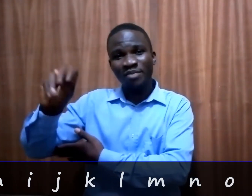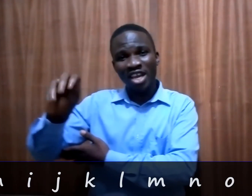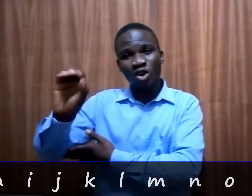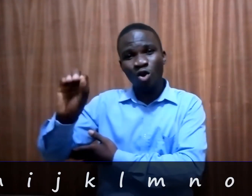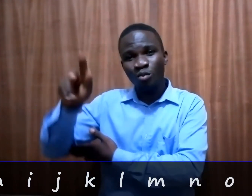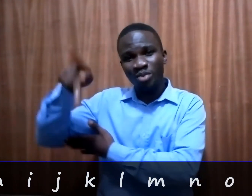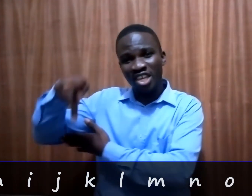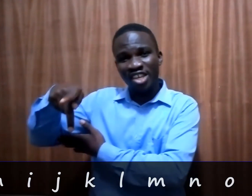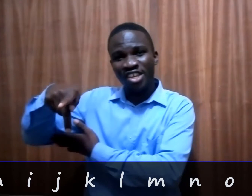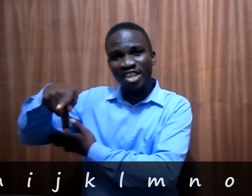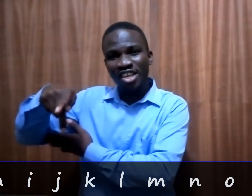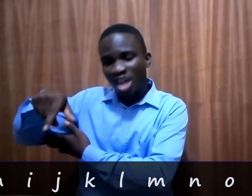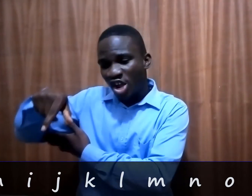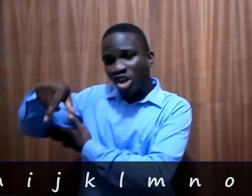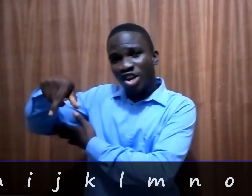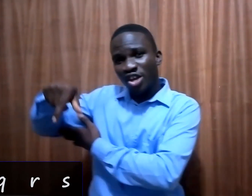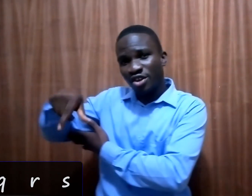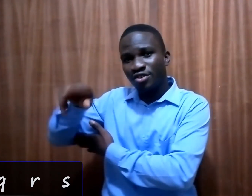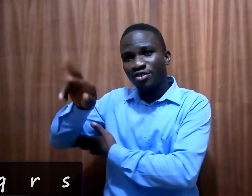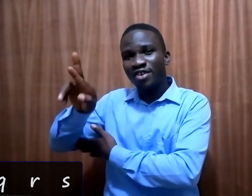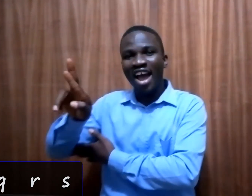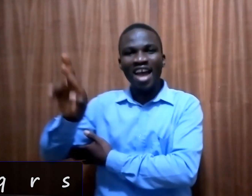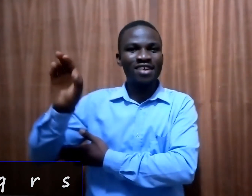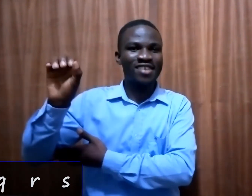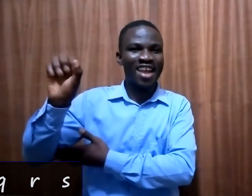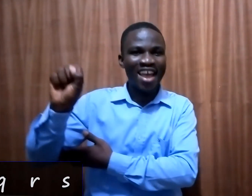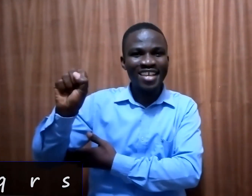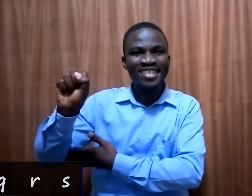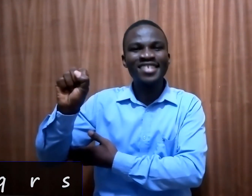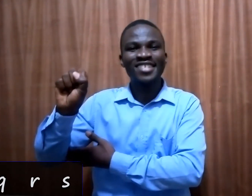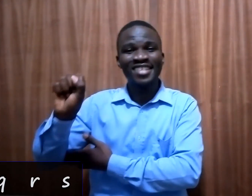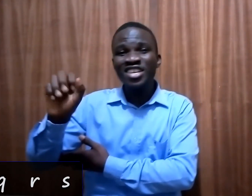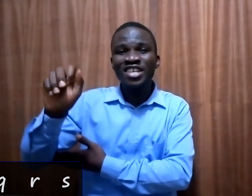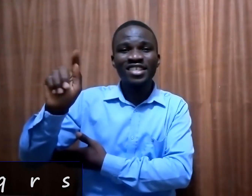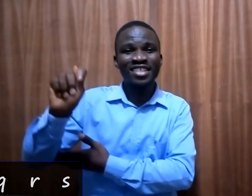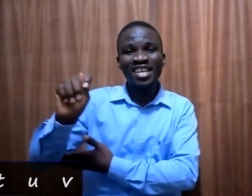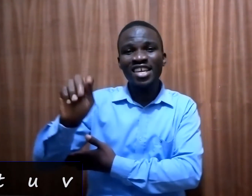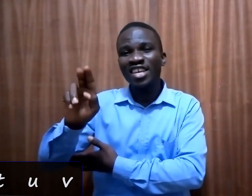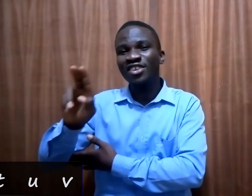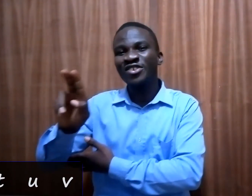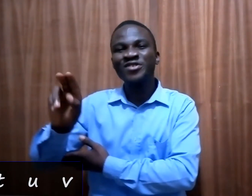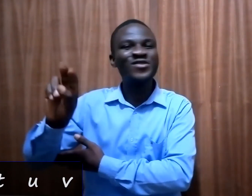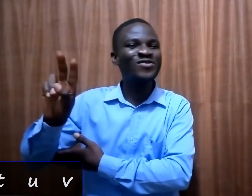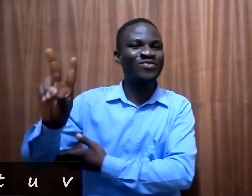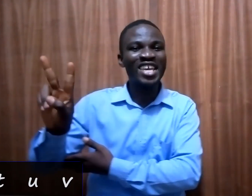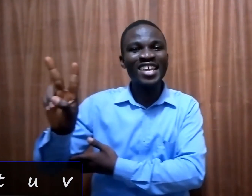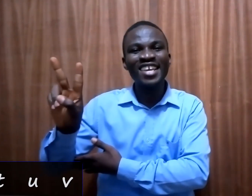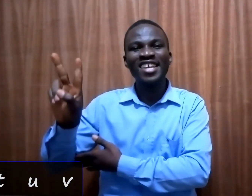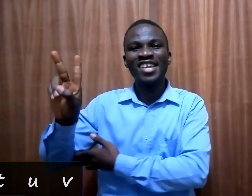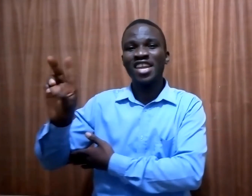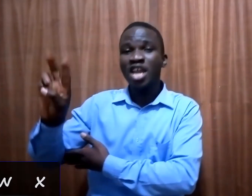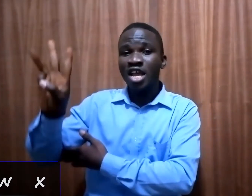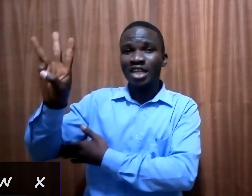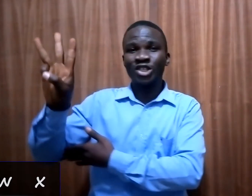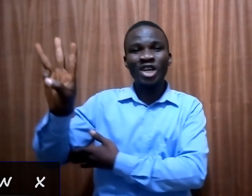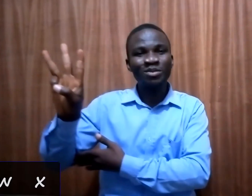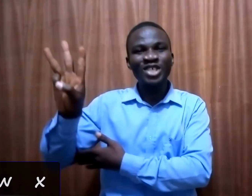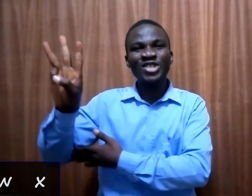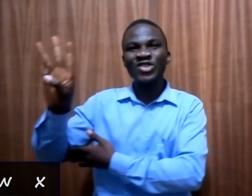N, O, P, Q, R, S, T, U, V,